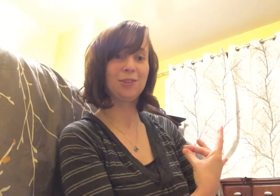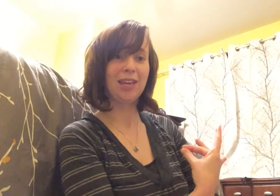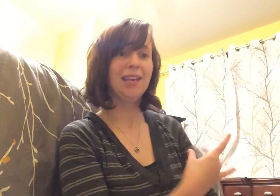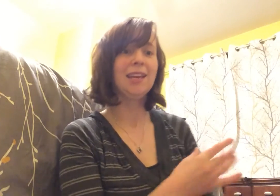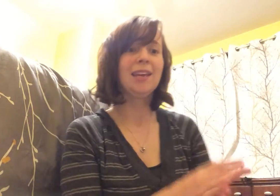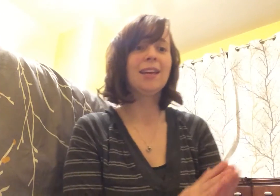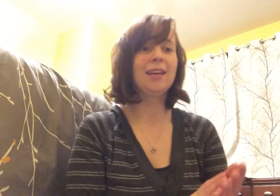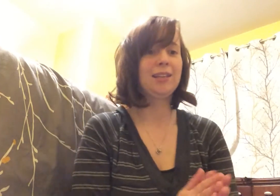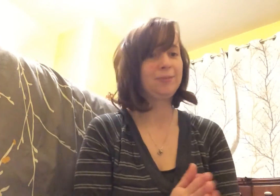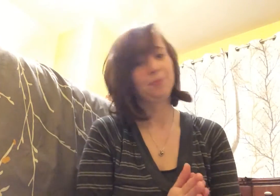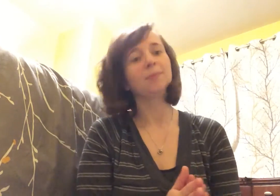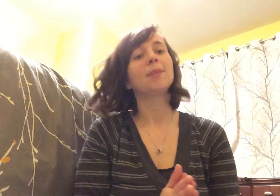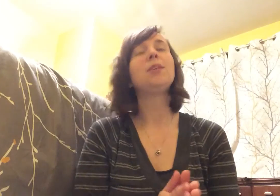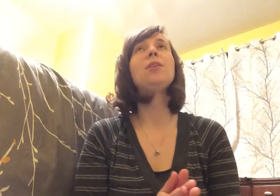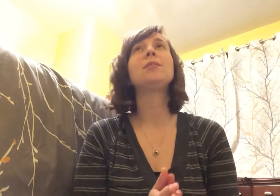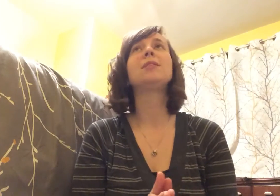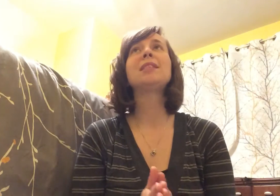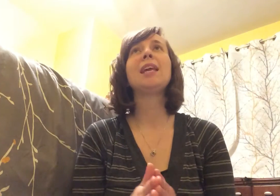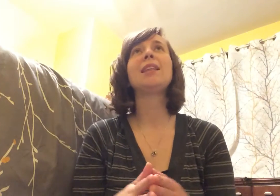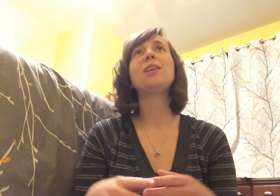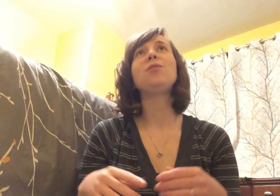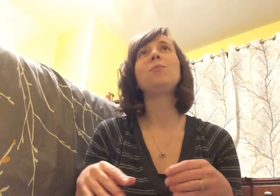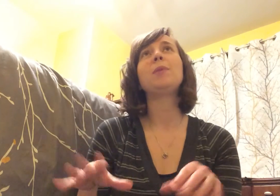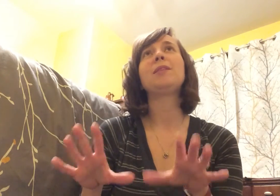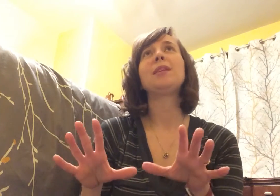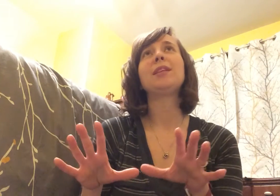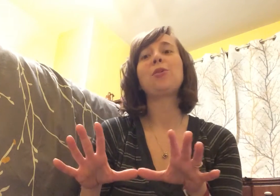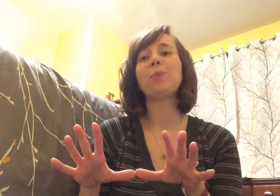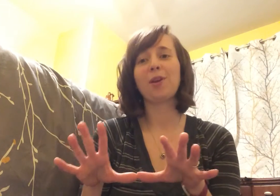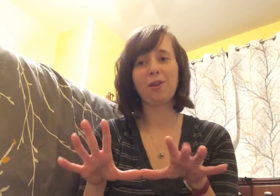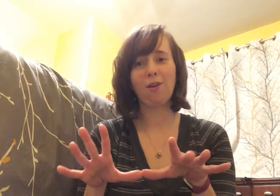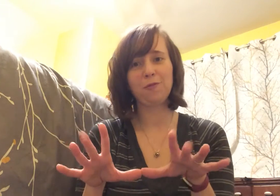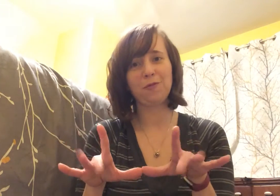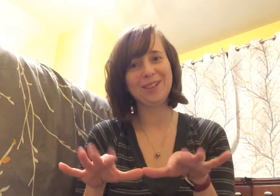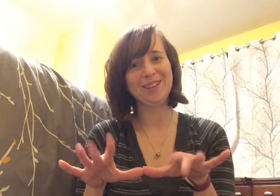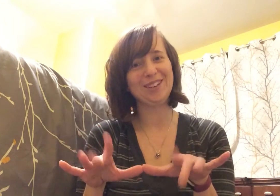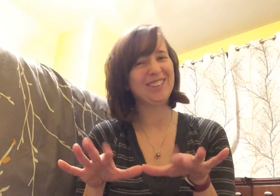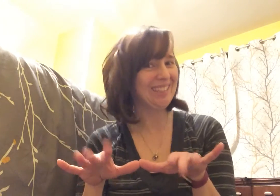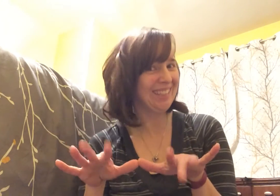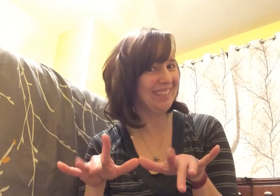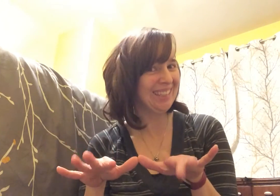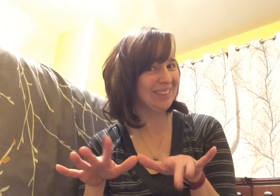Okay. You can also say that you've been a little bit flirty.